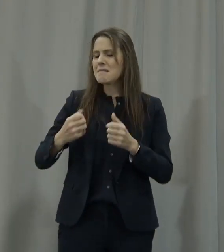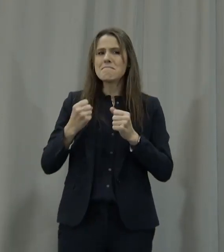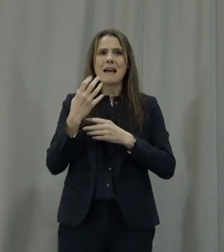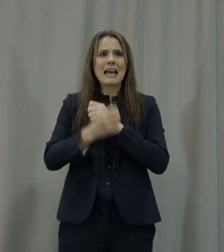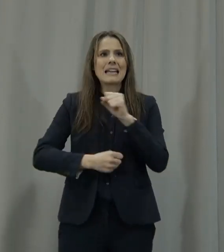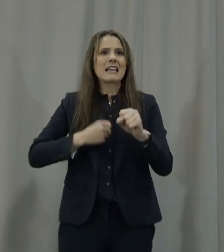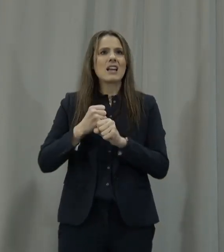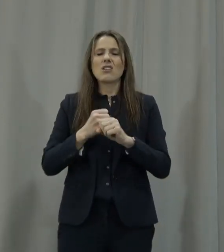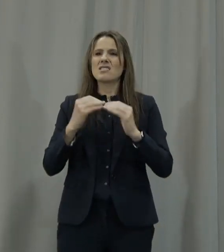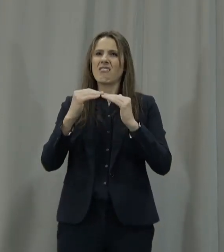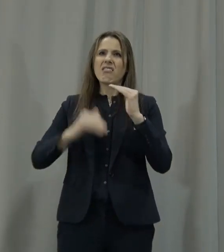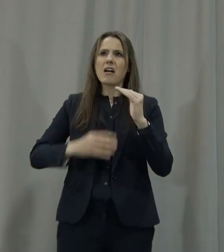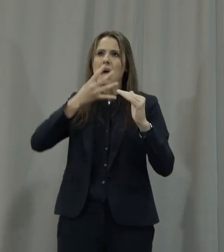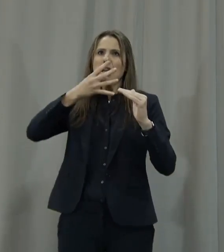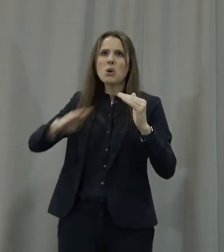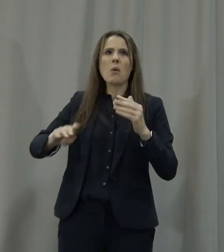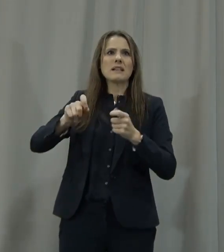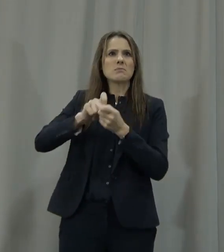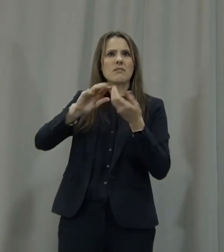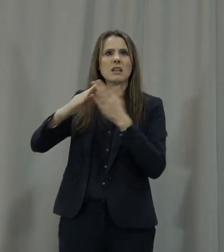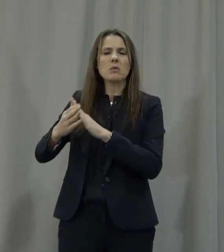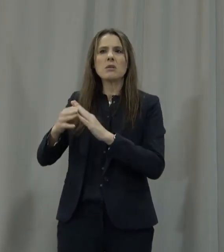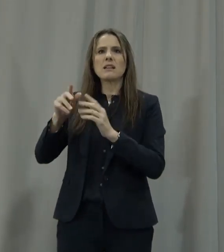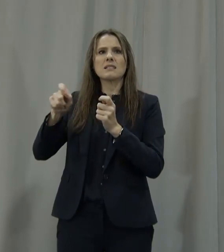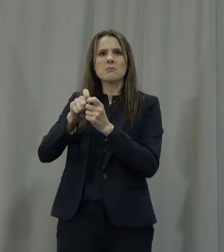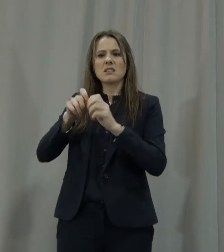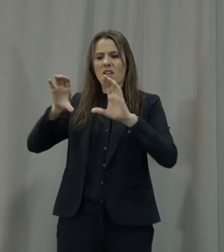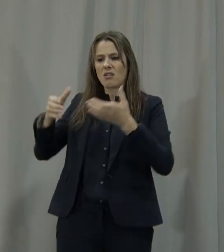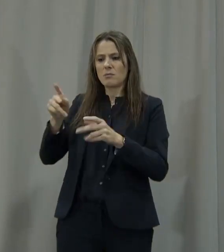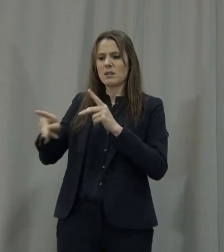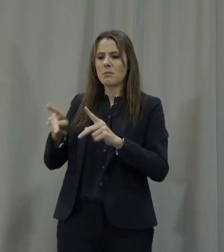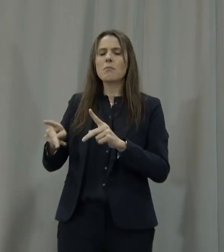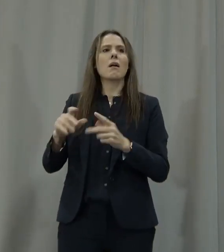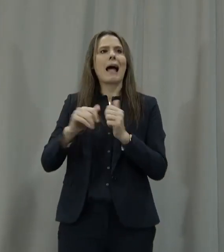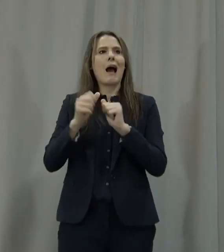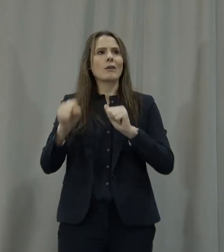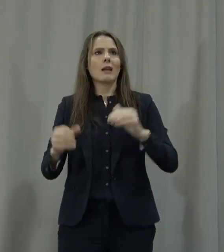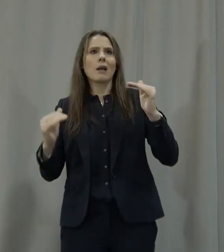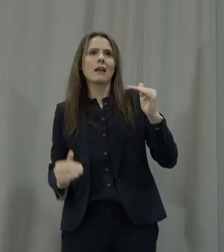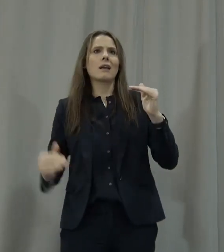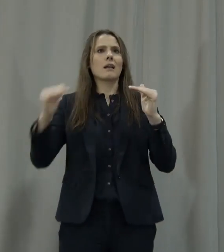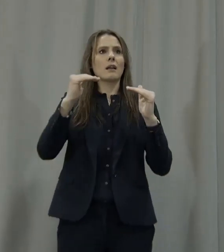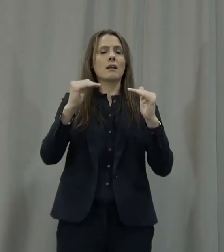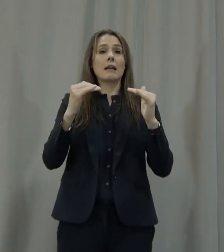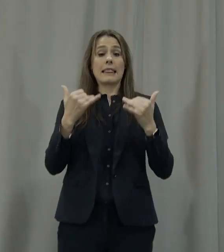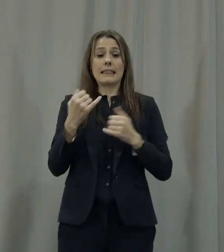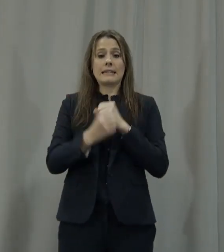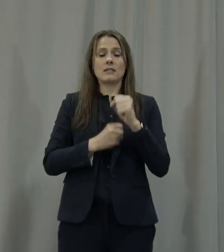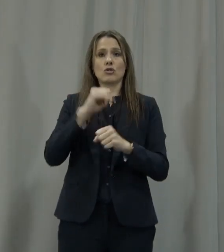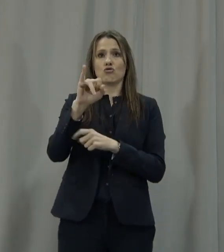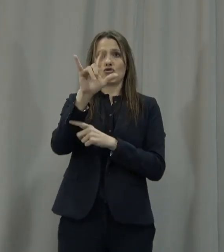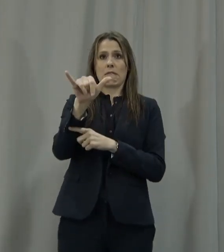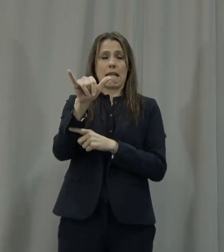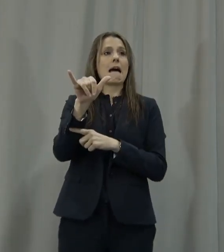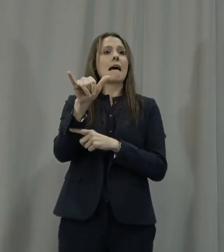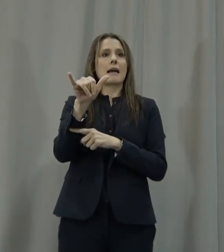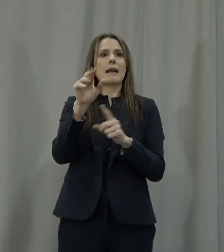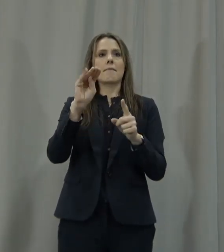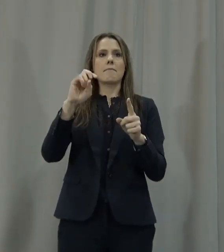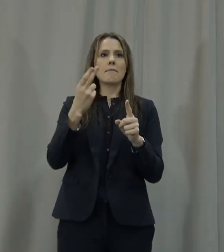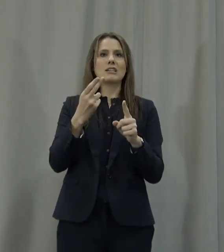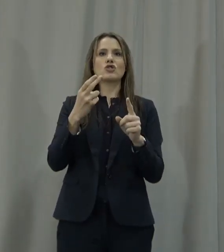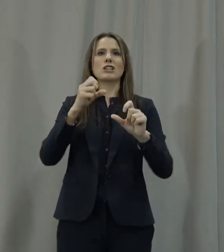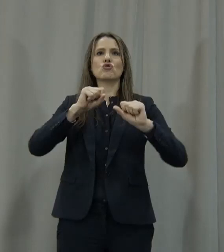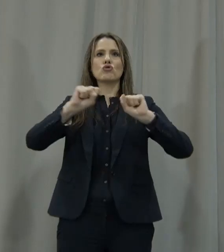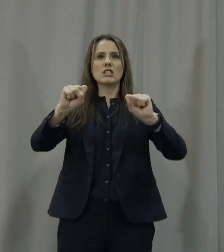and promoting more equitable access to economic programs. In July of this year, the Michigan Strategic